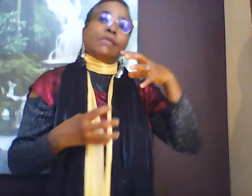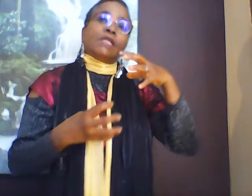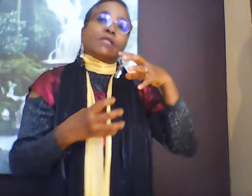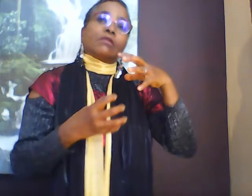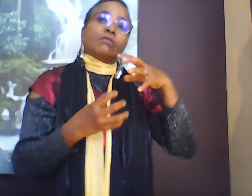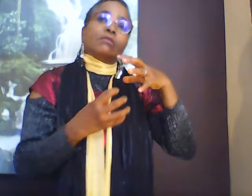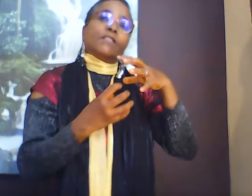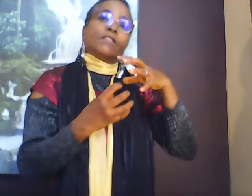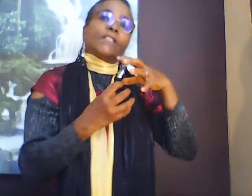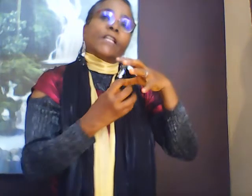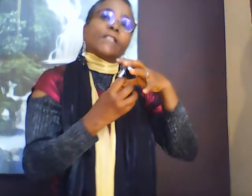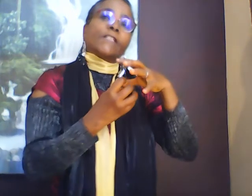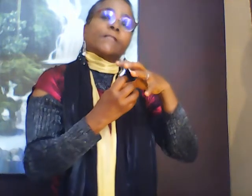Inhibit the stickiness.